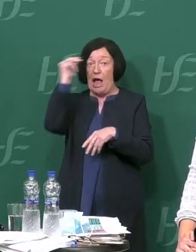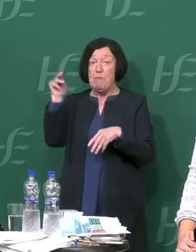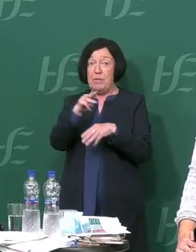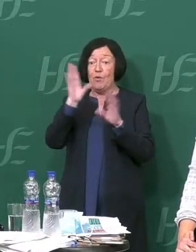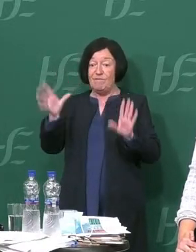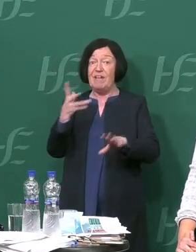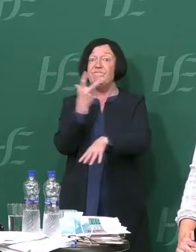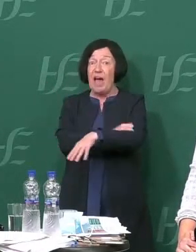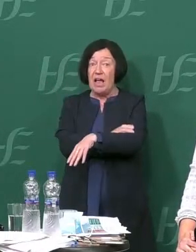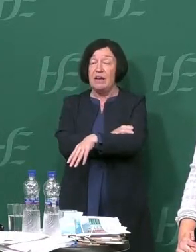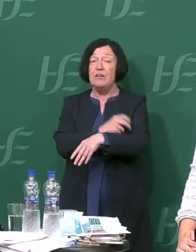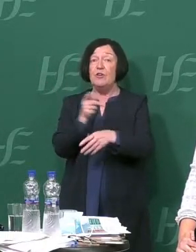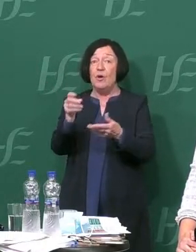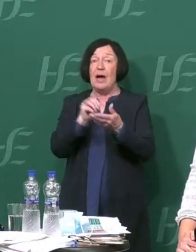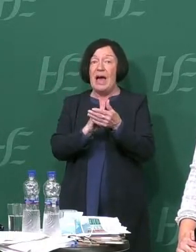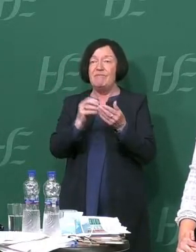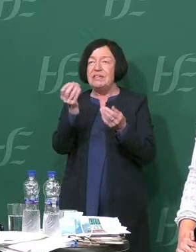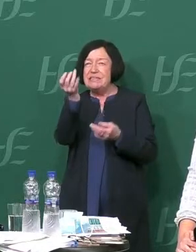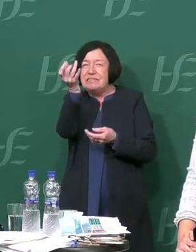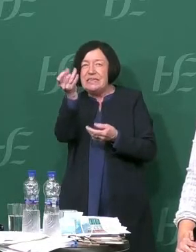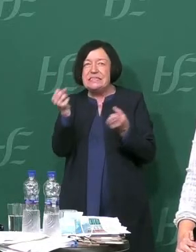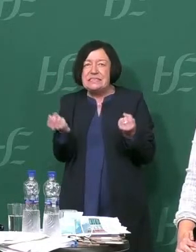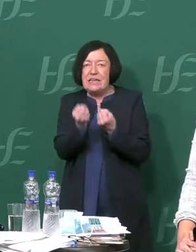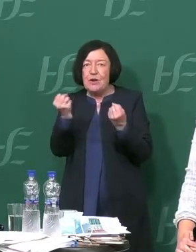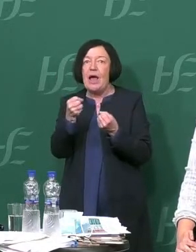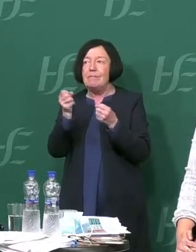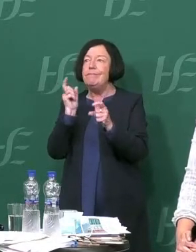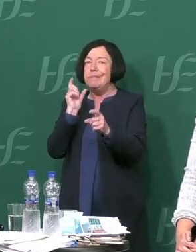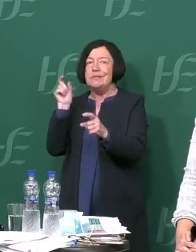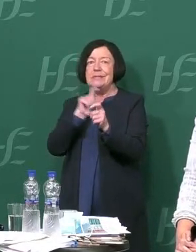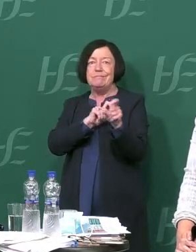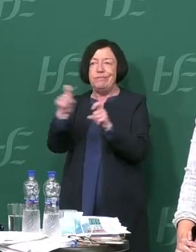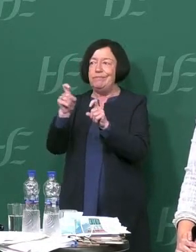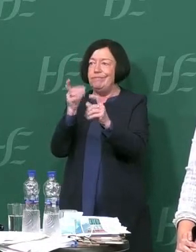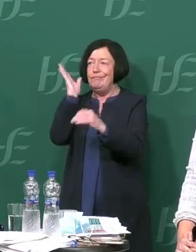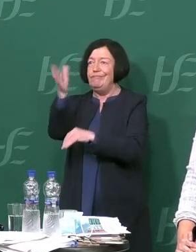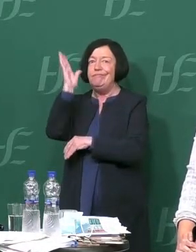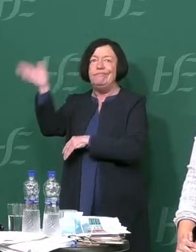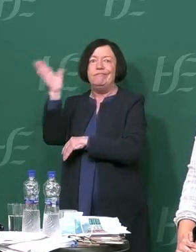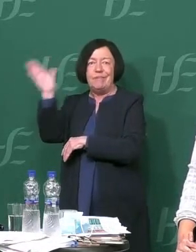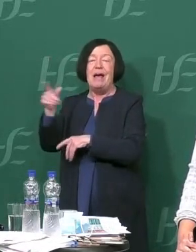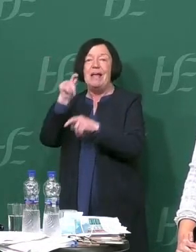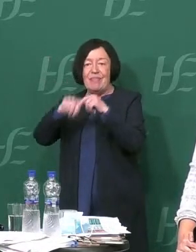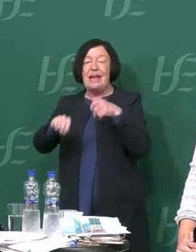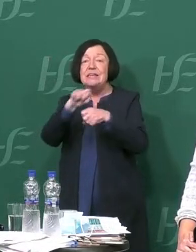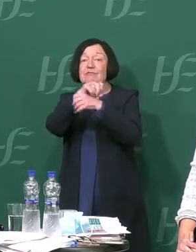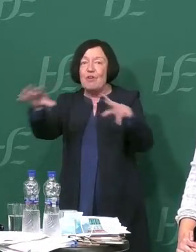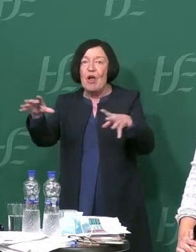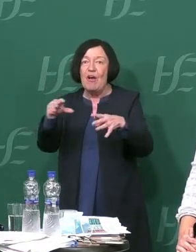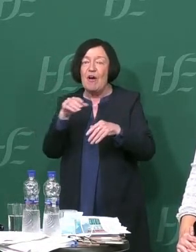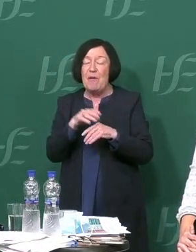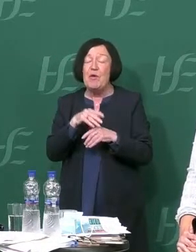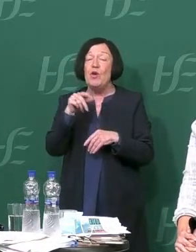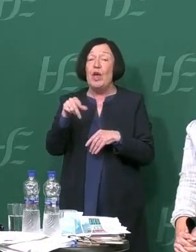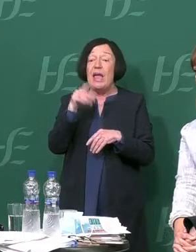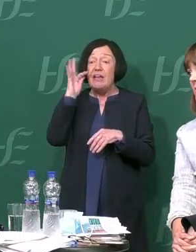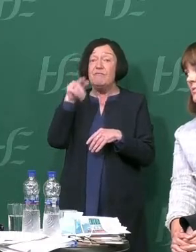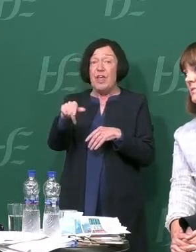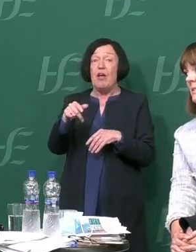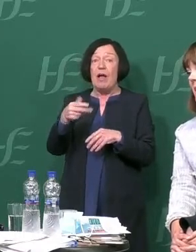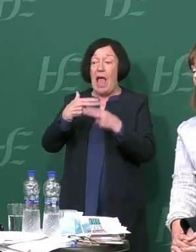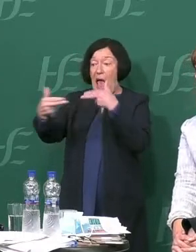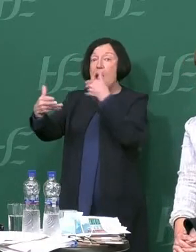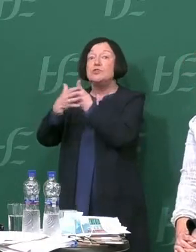are vaccinated who have mild symptoms and go to these events, but do cause outbreaks as a result. So even if they